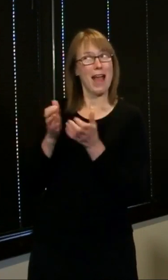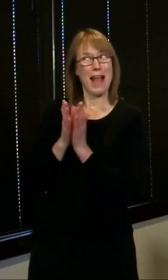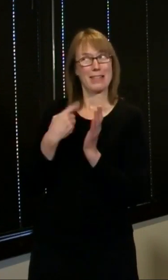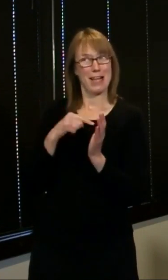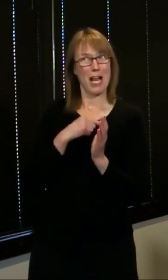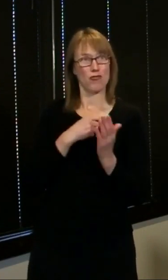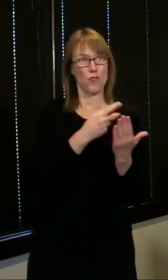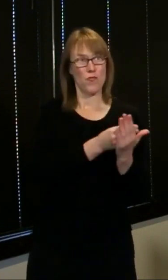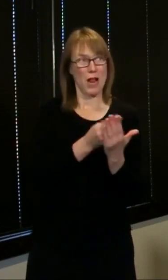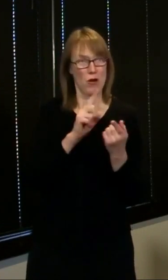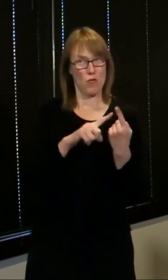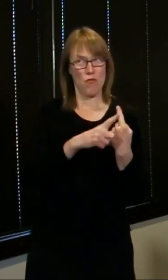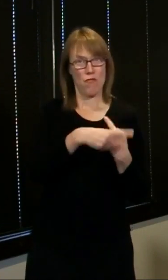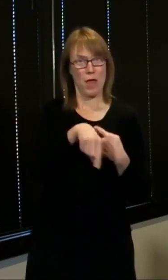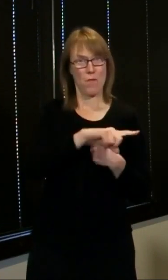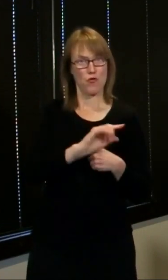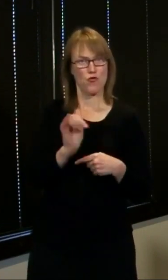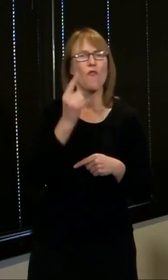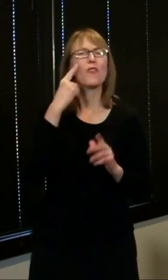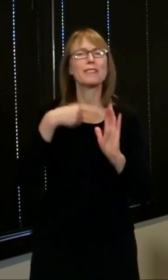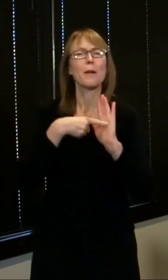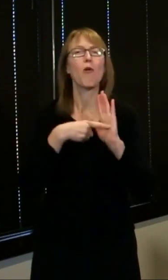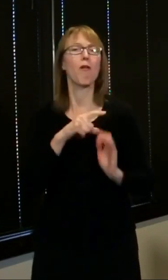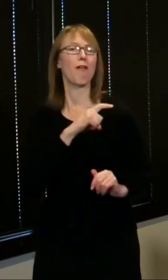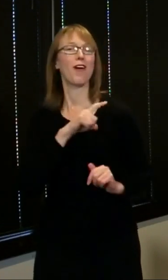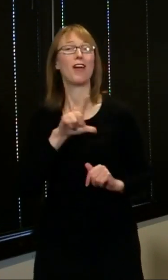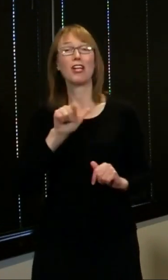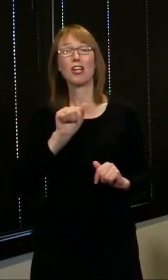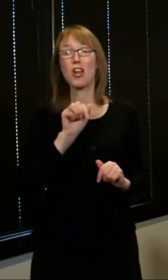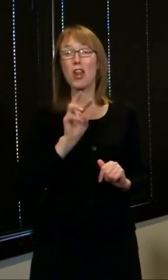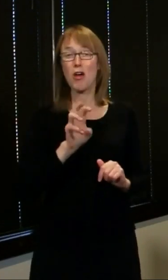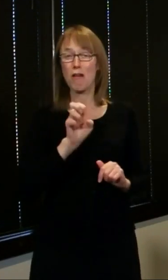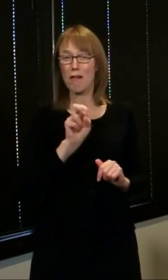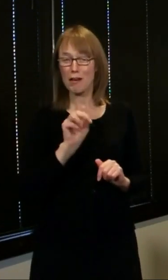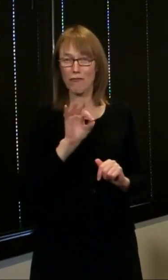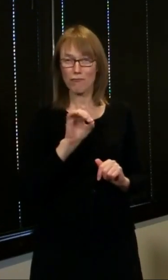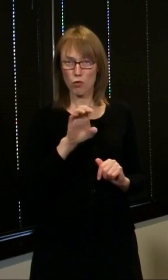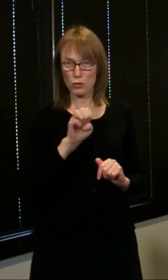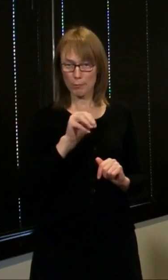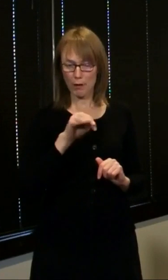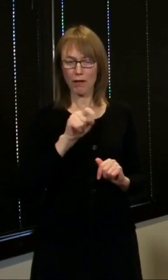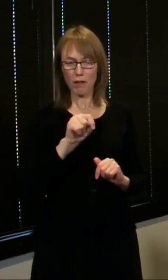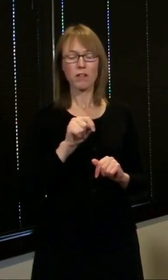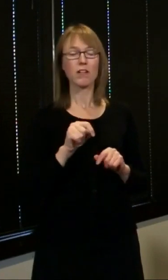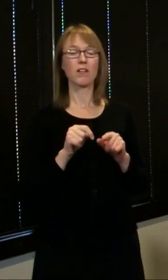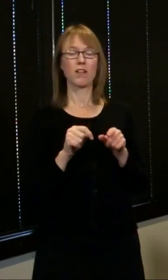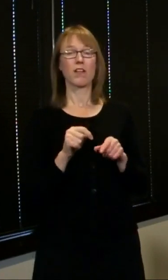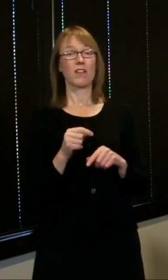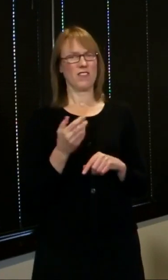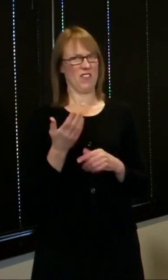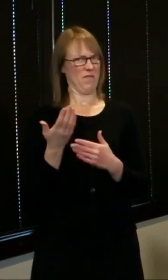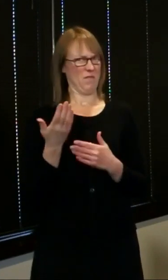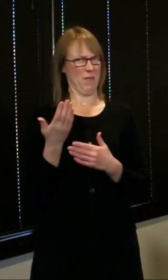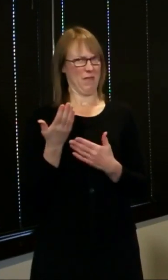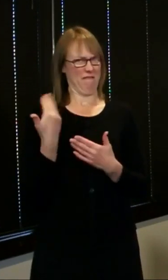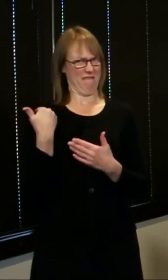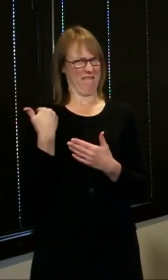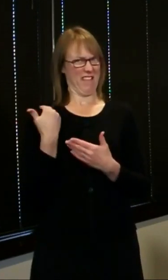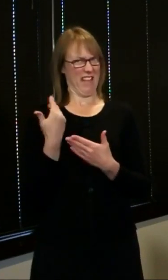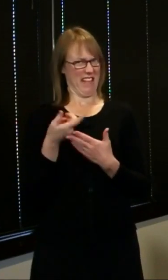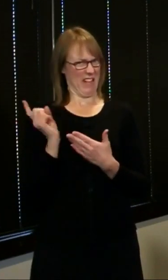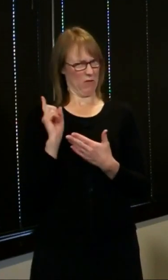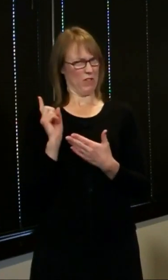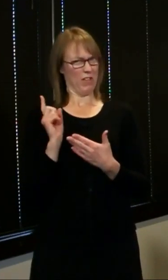was about 2 weeks ago on NBC where they highlighted the effort going on down at SLU Hospital where we were